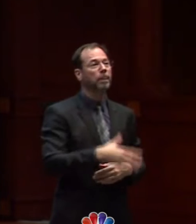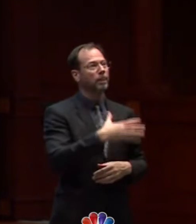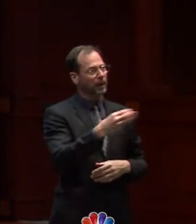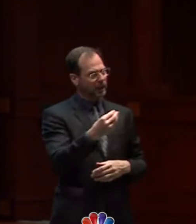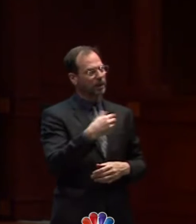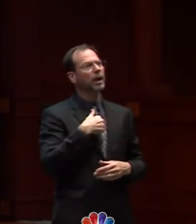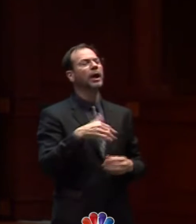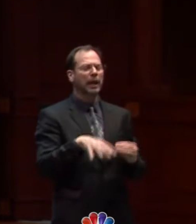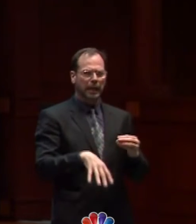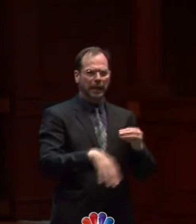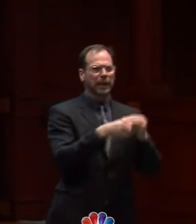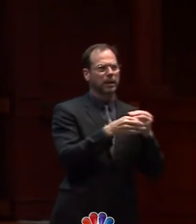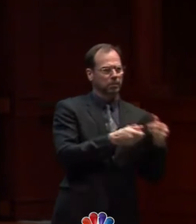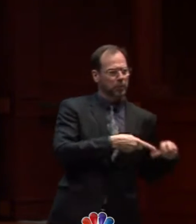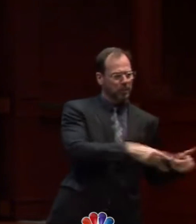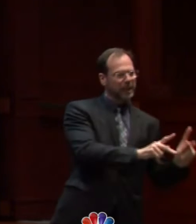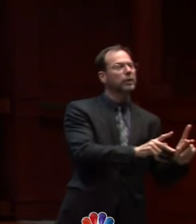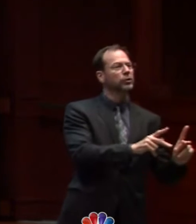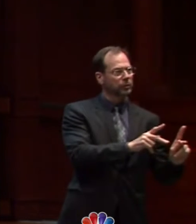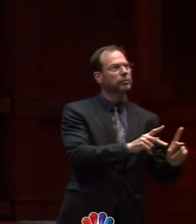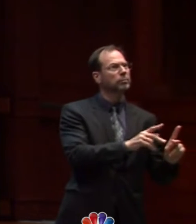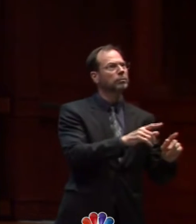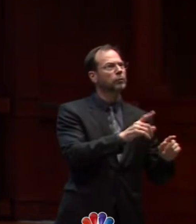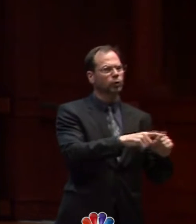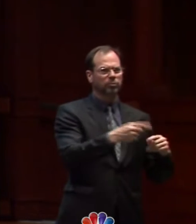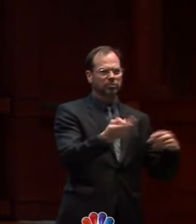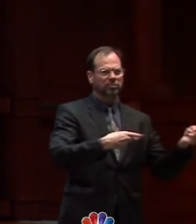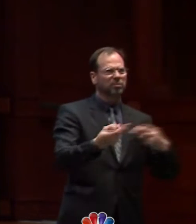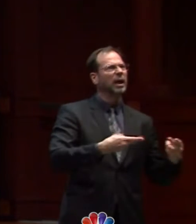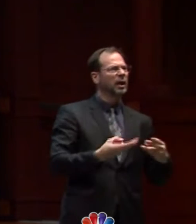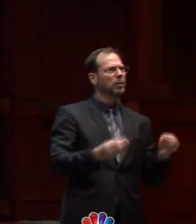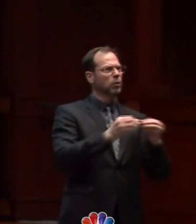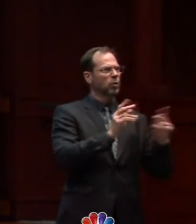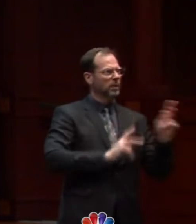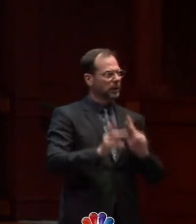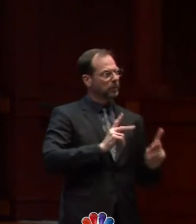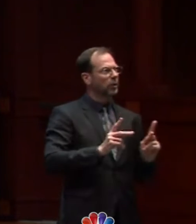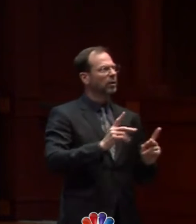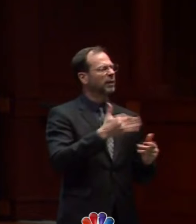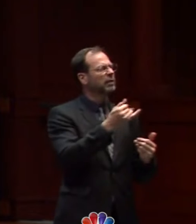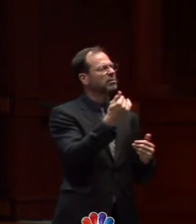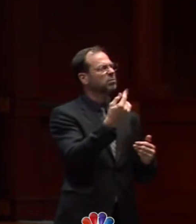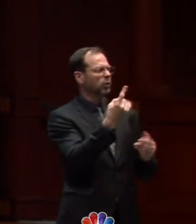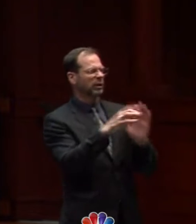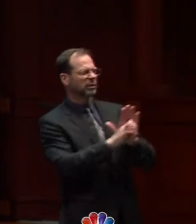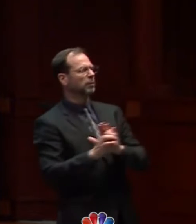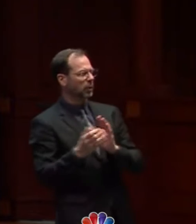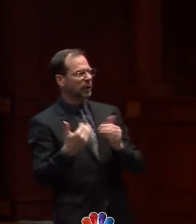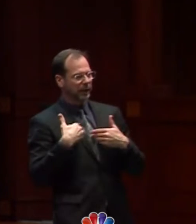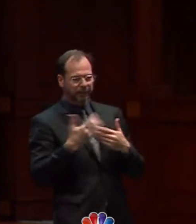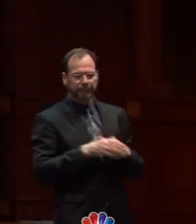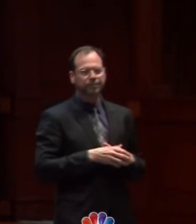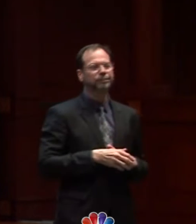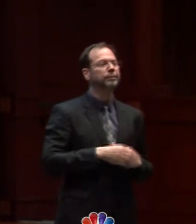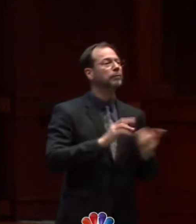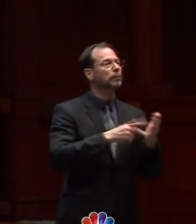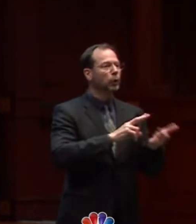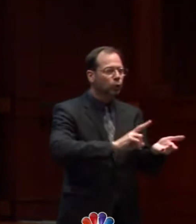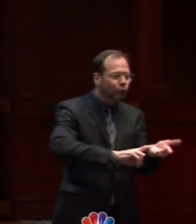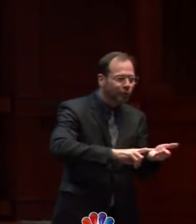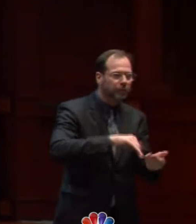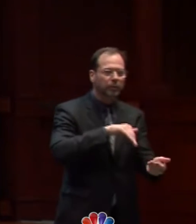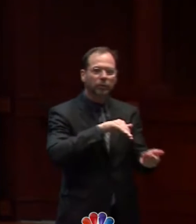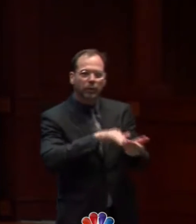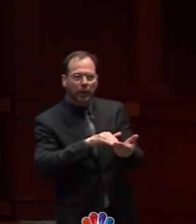waivers that will increase staffing. Some of the examples would be waivers that will allow nurses